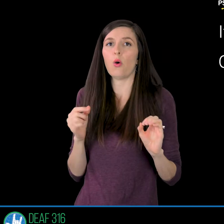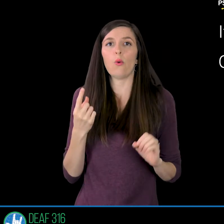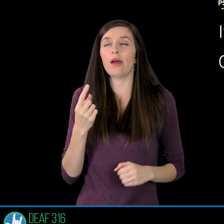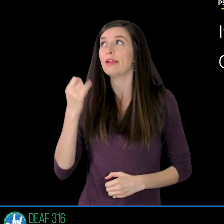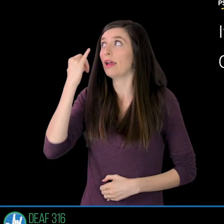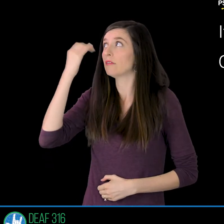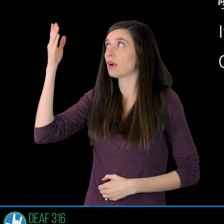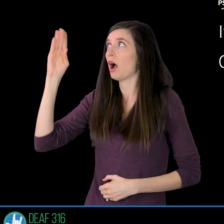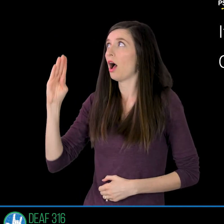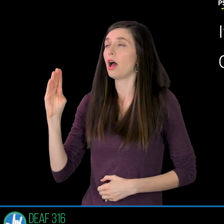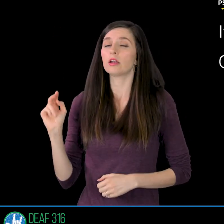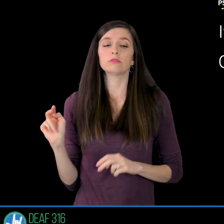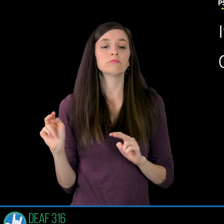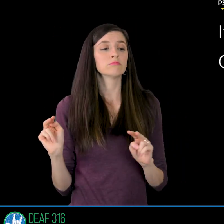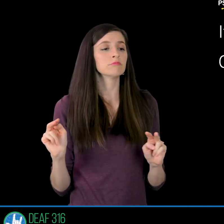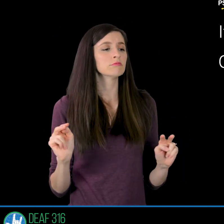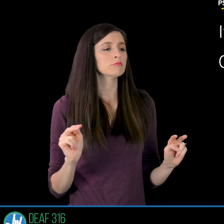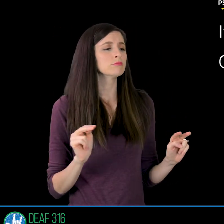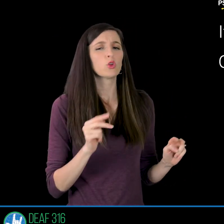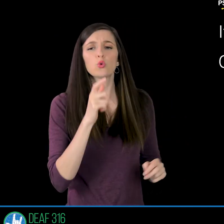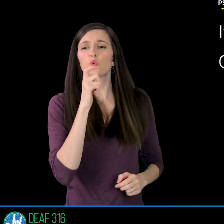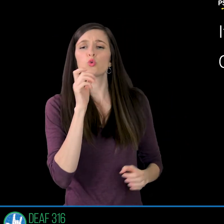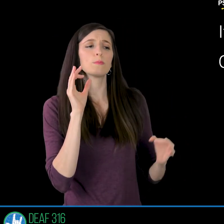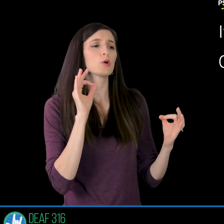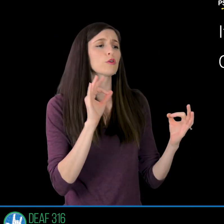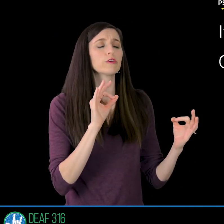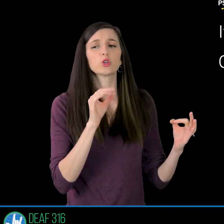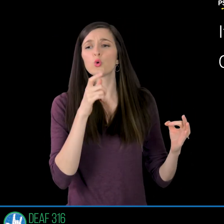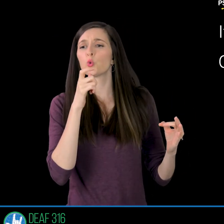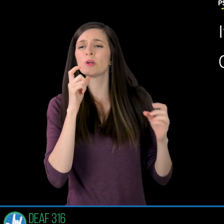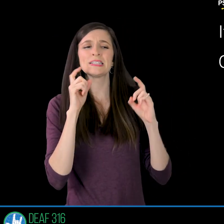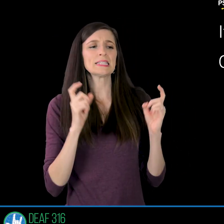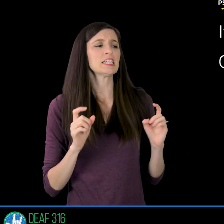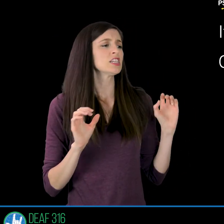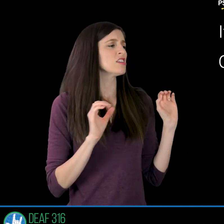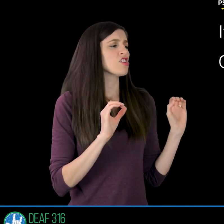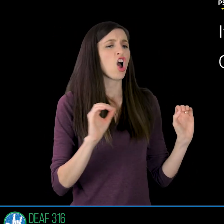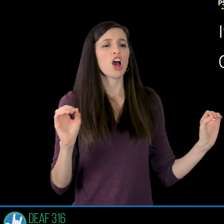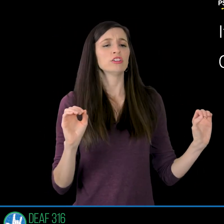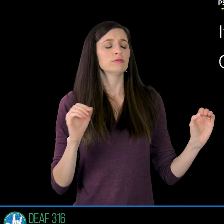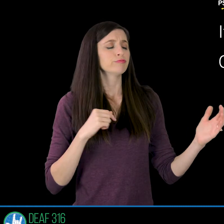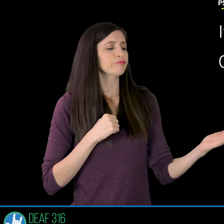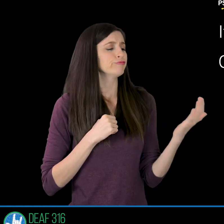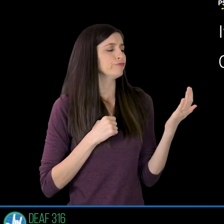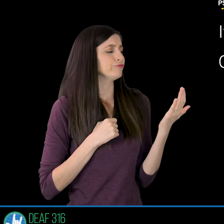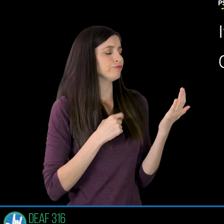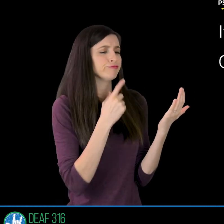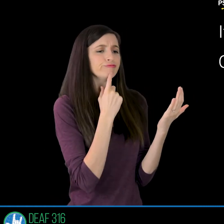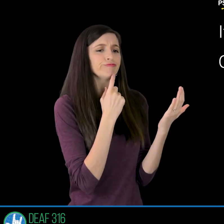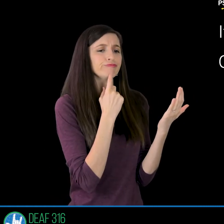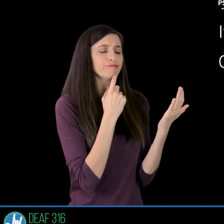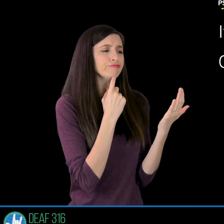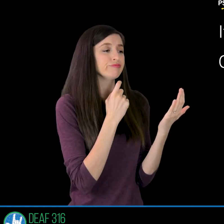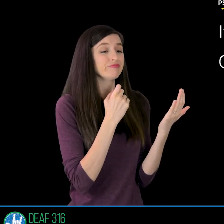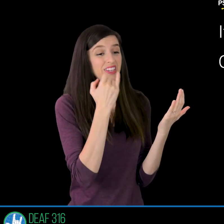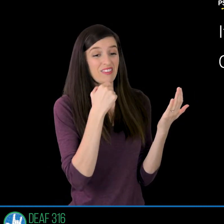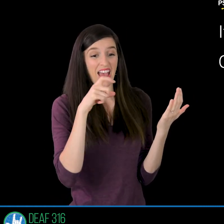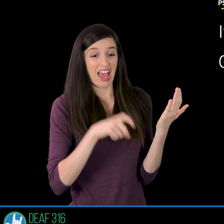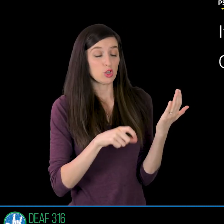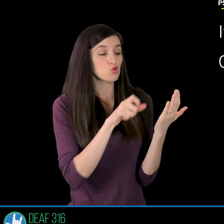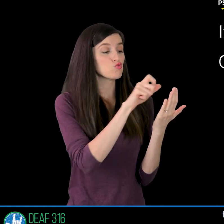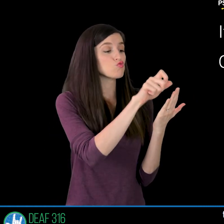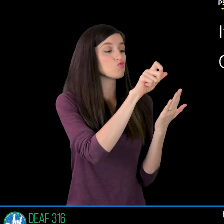is no one, which means all of us have iniquities that if God